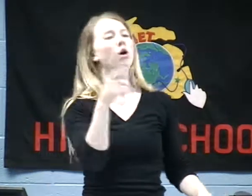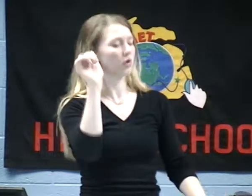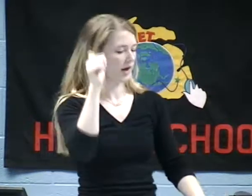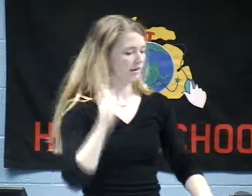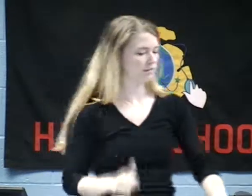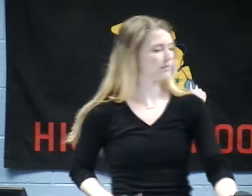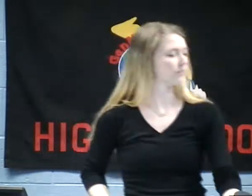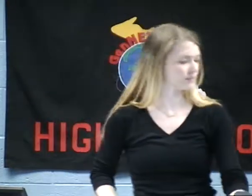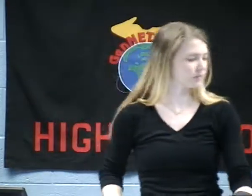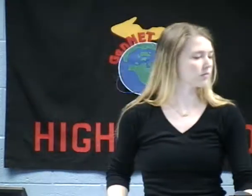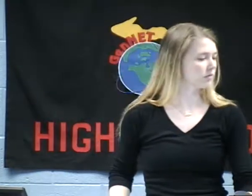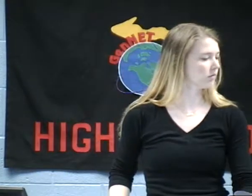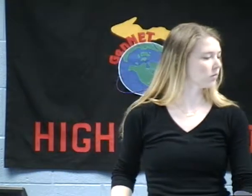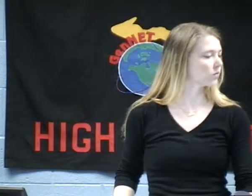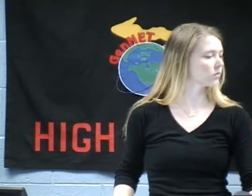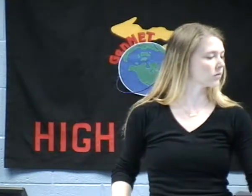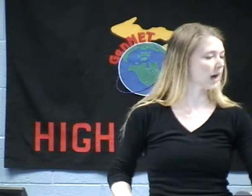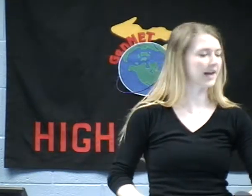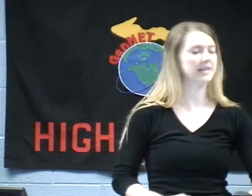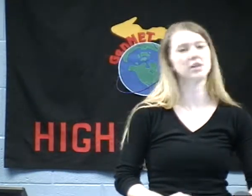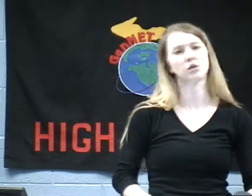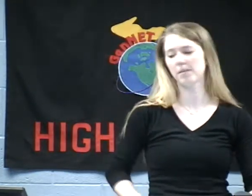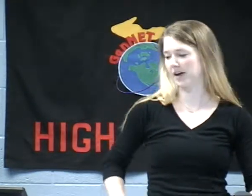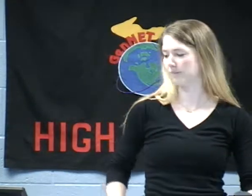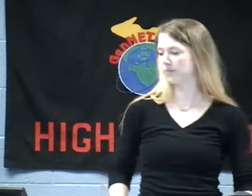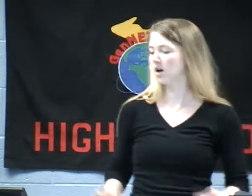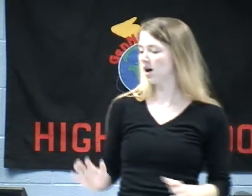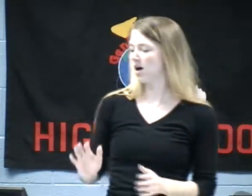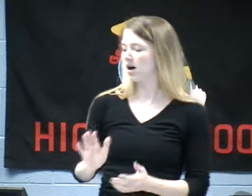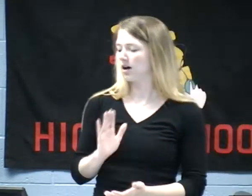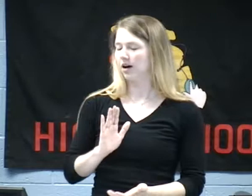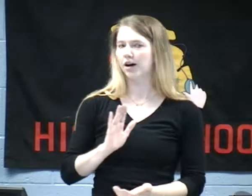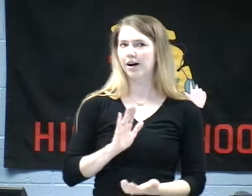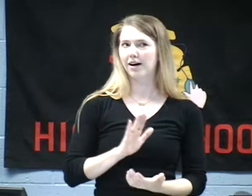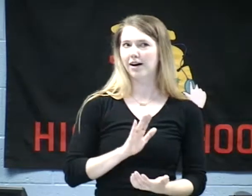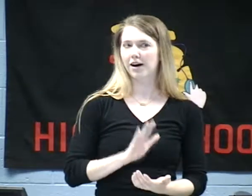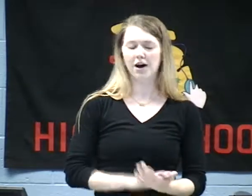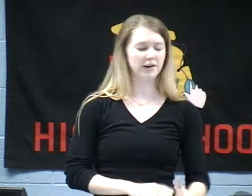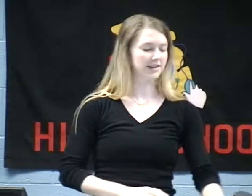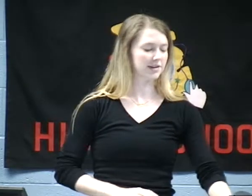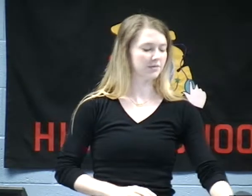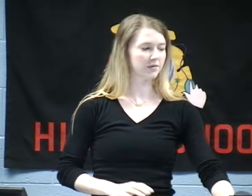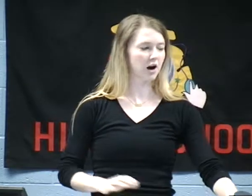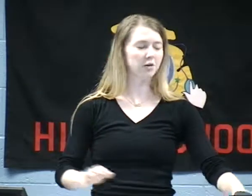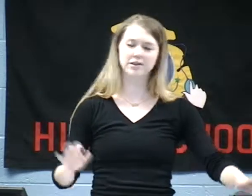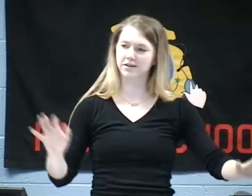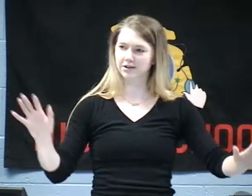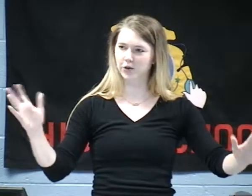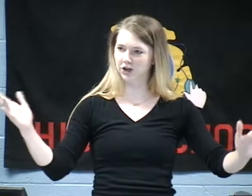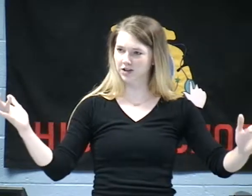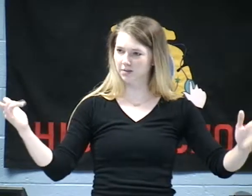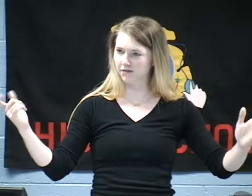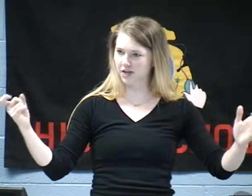Oh, okay. I didn't see you come back in. All right. Questions about